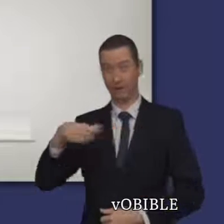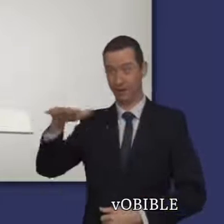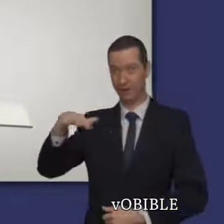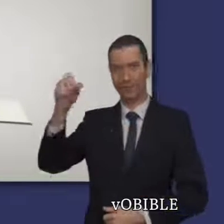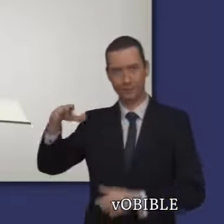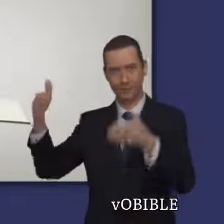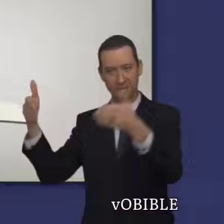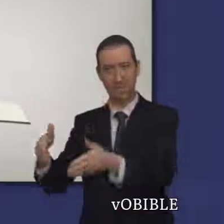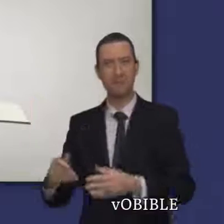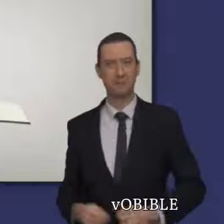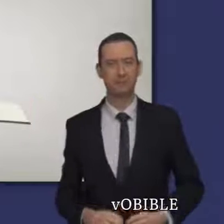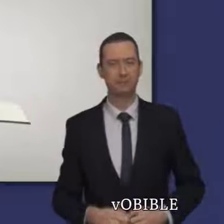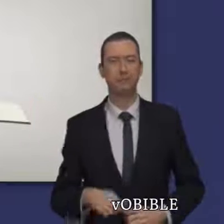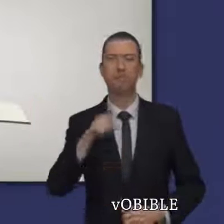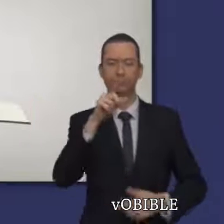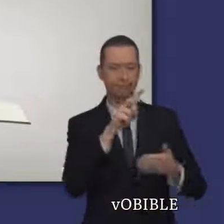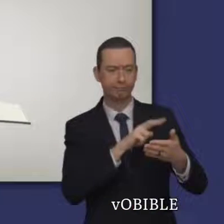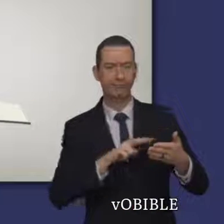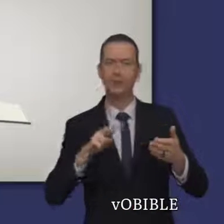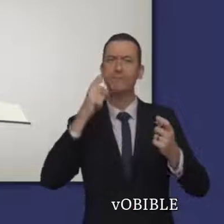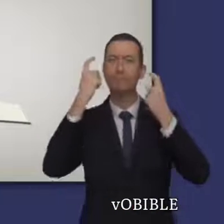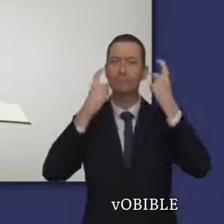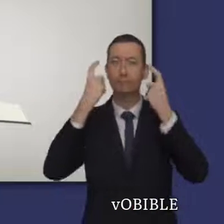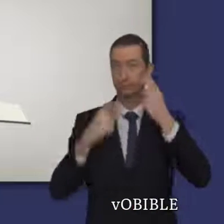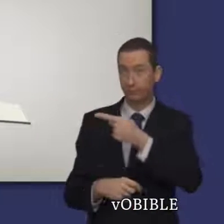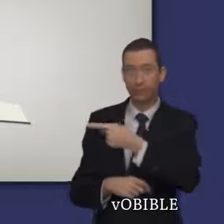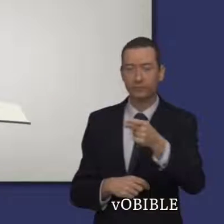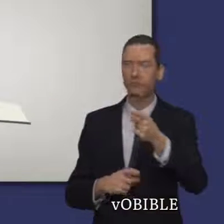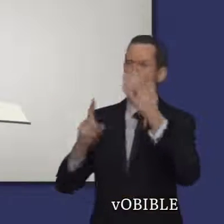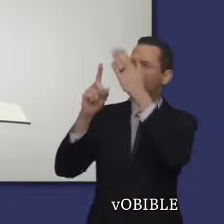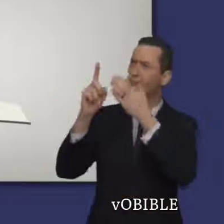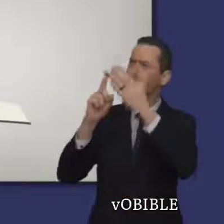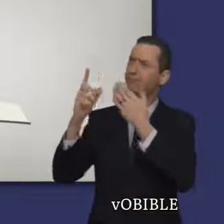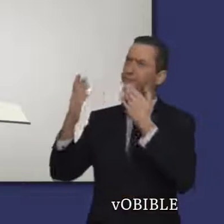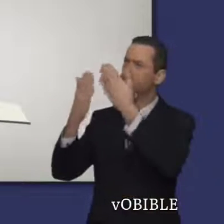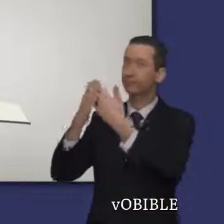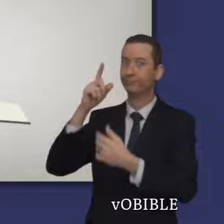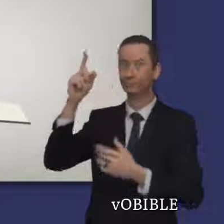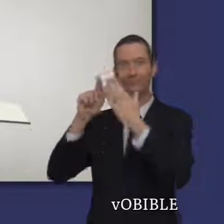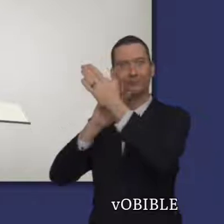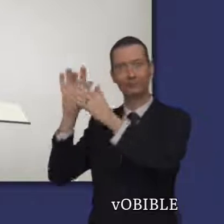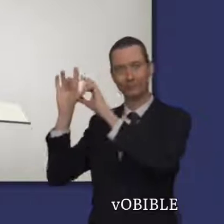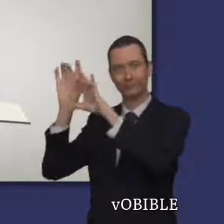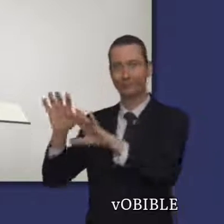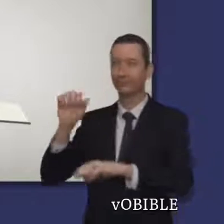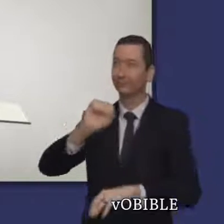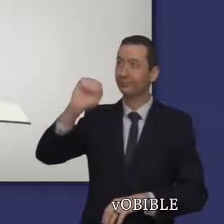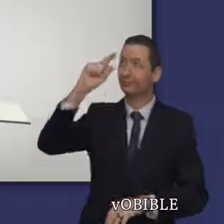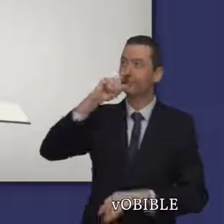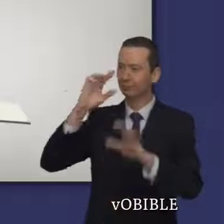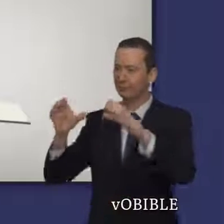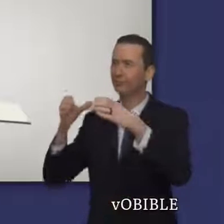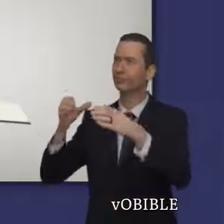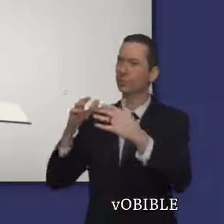As you read the book of Joshua, note how Jehovah blesses faithful and obedient ones. See how he